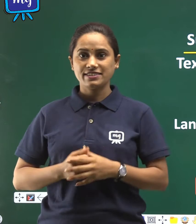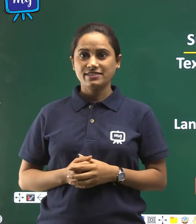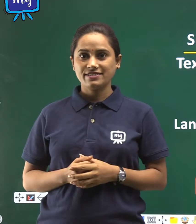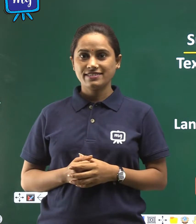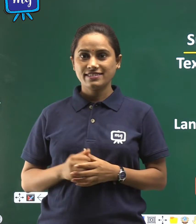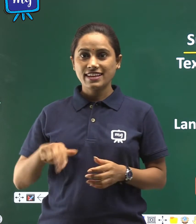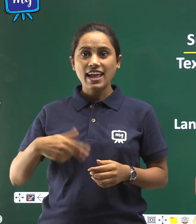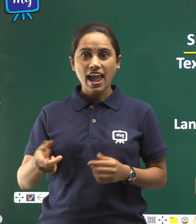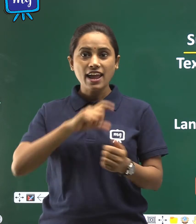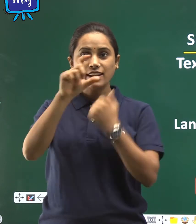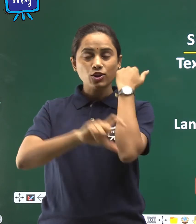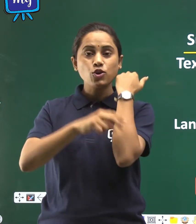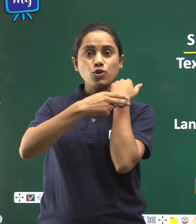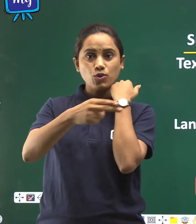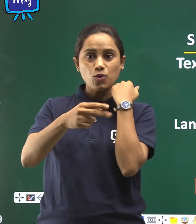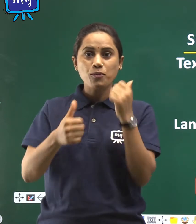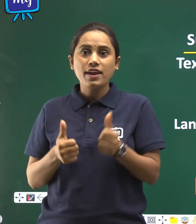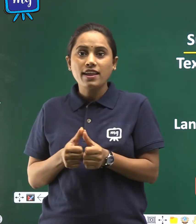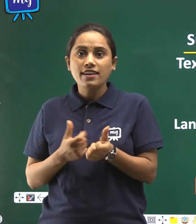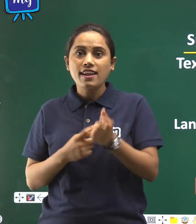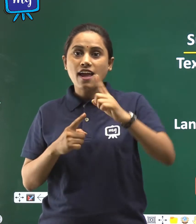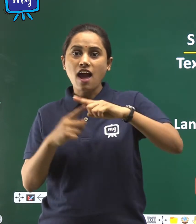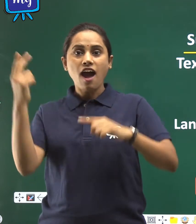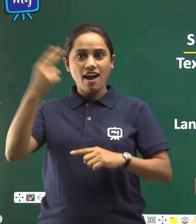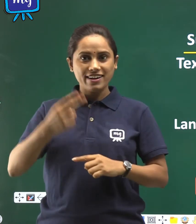and European arts,